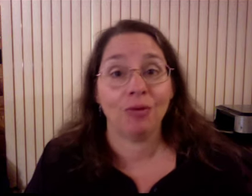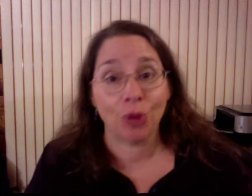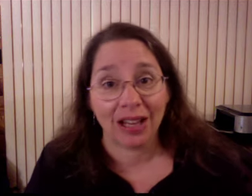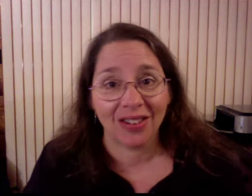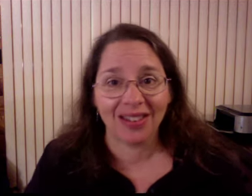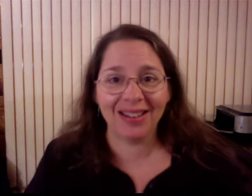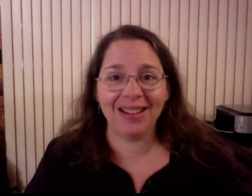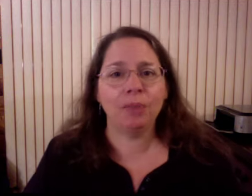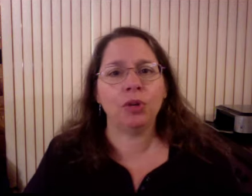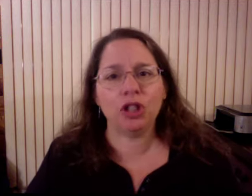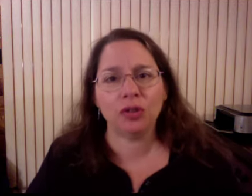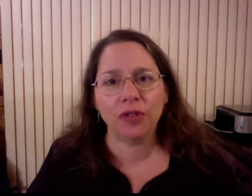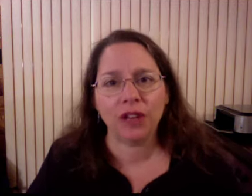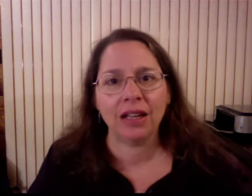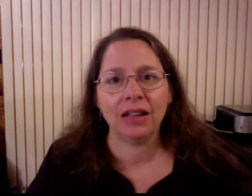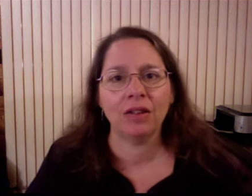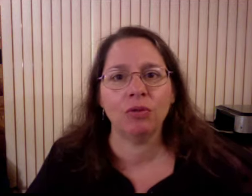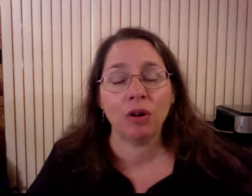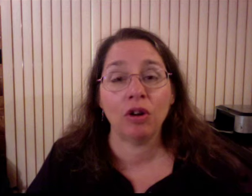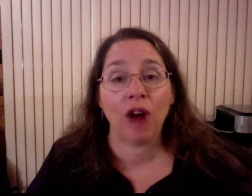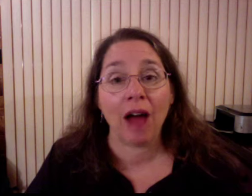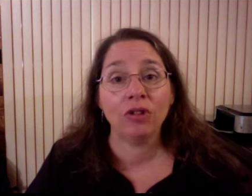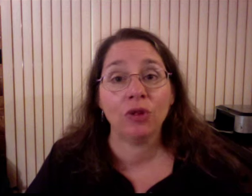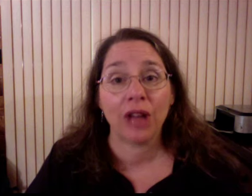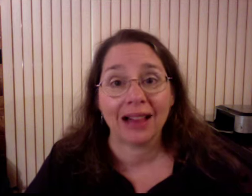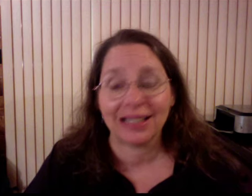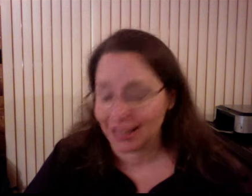real. Put your feet in the ground of reality.